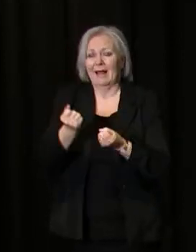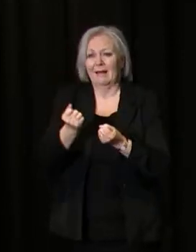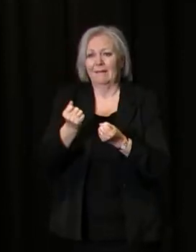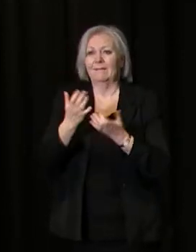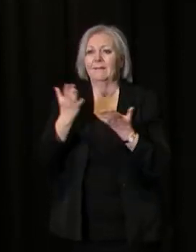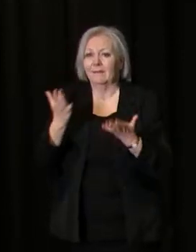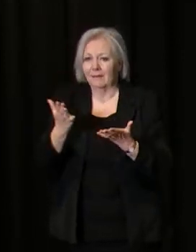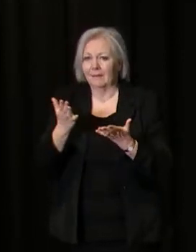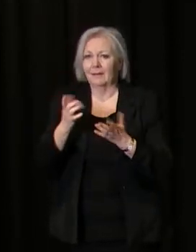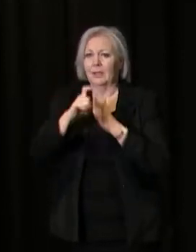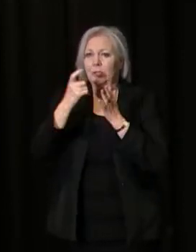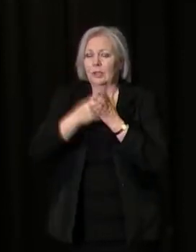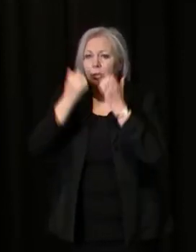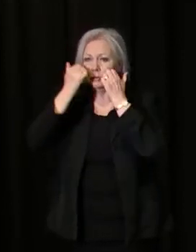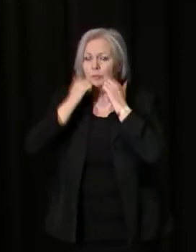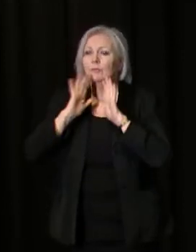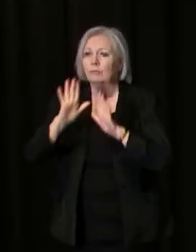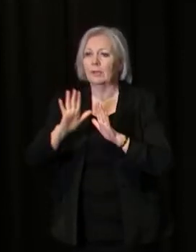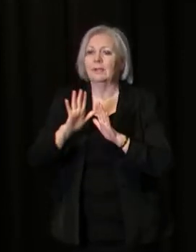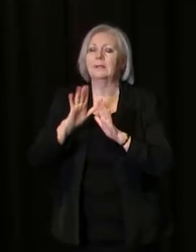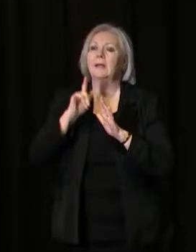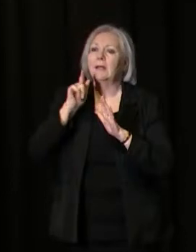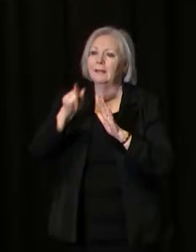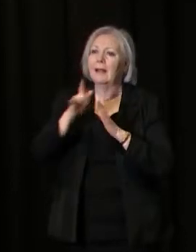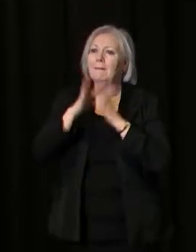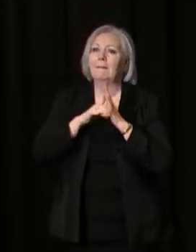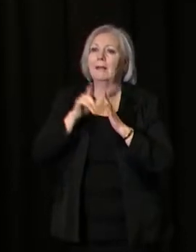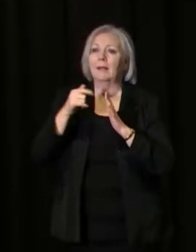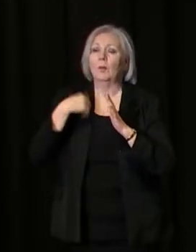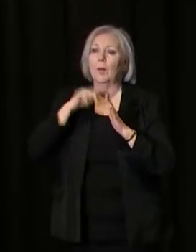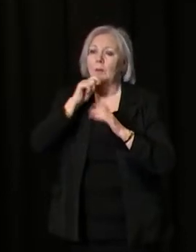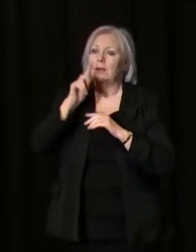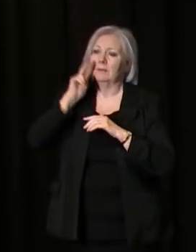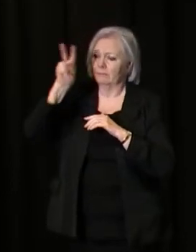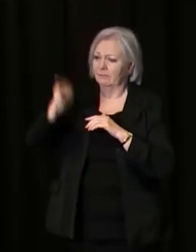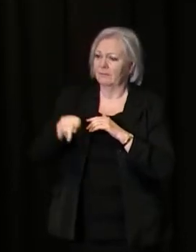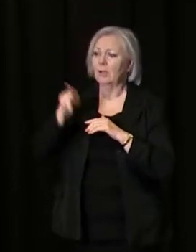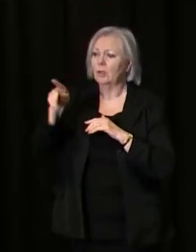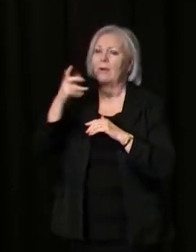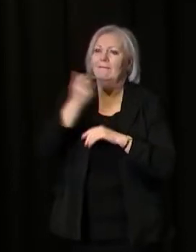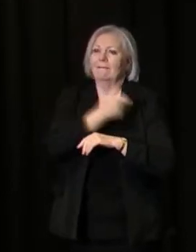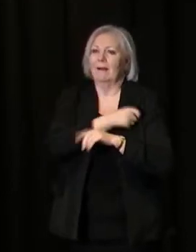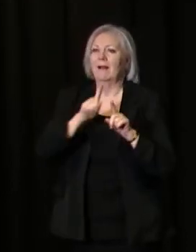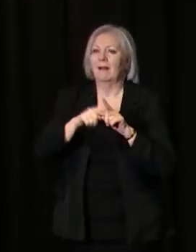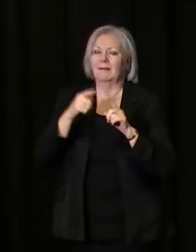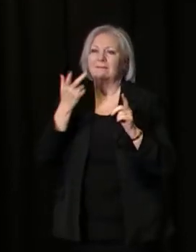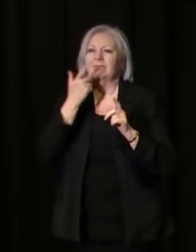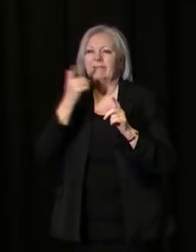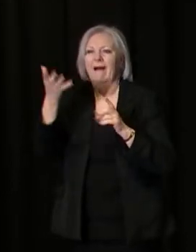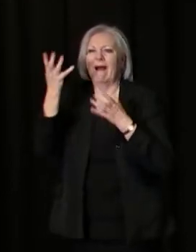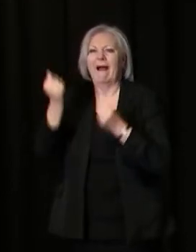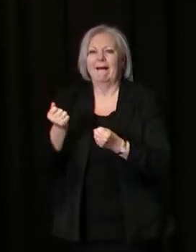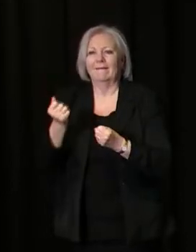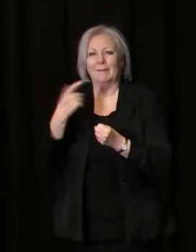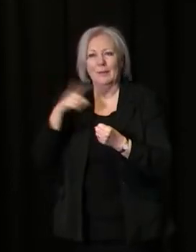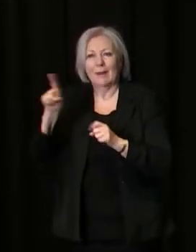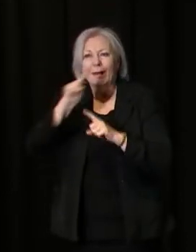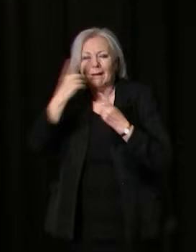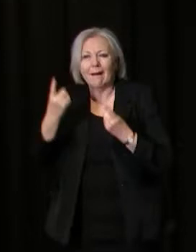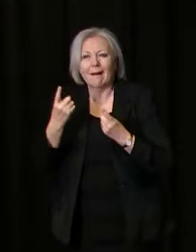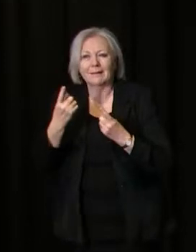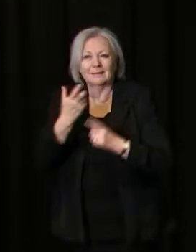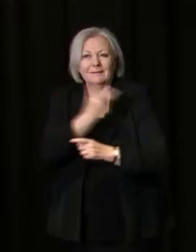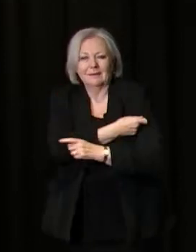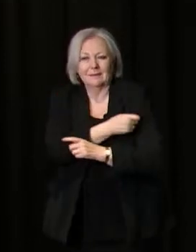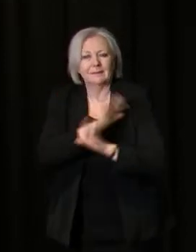circumstances mean you can't, well then you're treated as a vaccinated person. So we're not talking about those people. We're talking about people who, with the greatest of respect, I